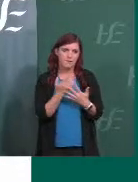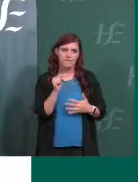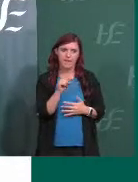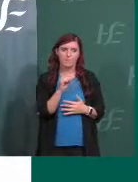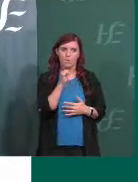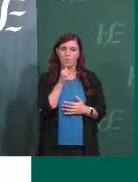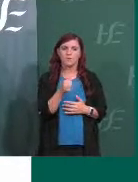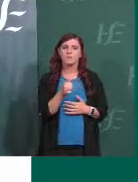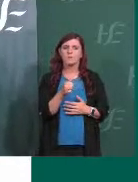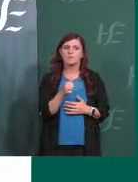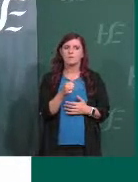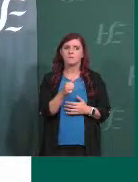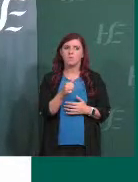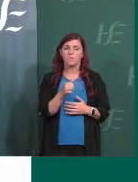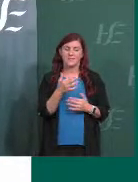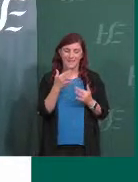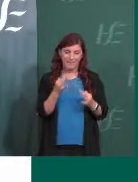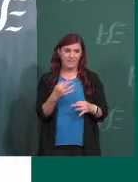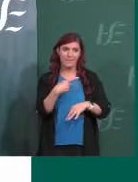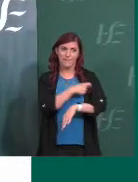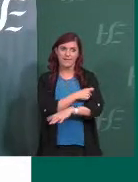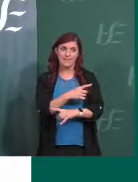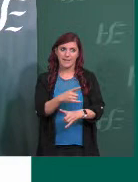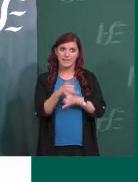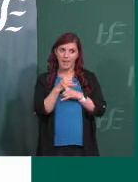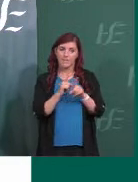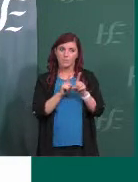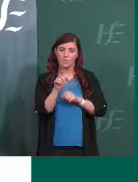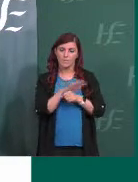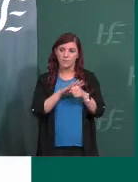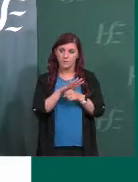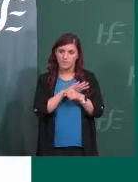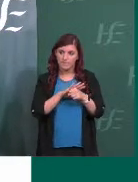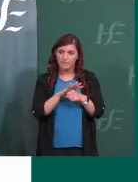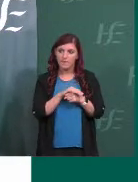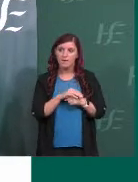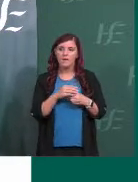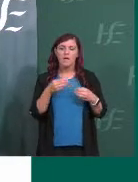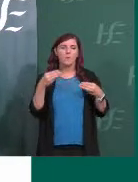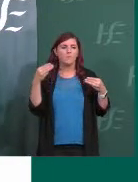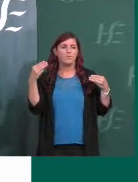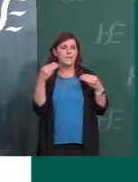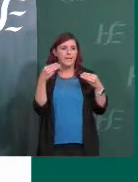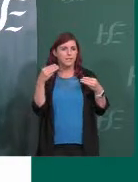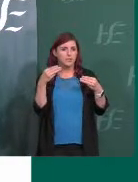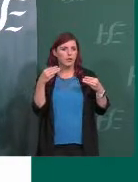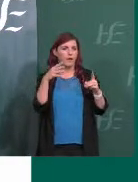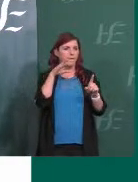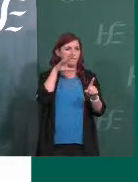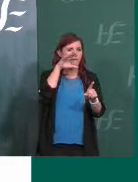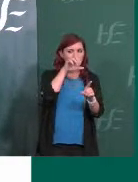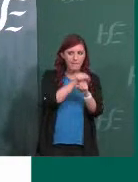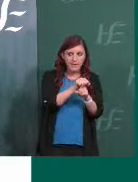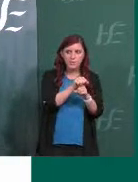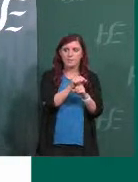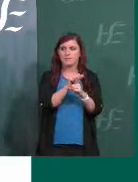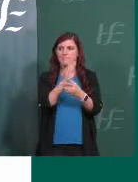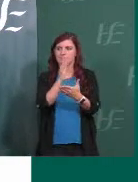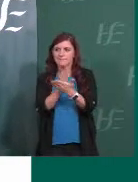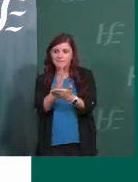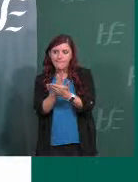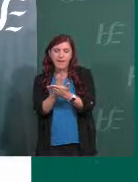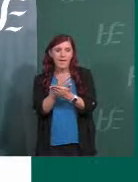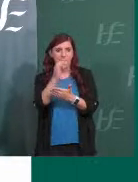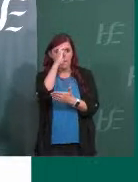terms of the impact. Prevention, detection, and management remain an important focus for us. And as I say, we